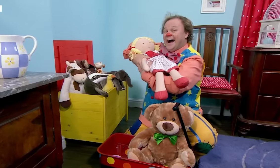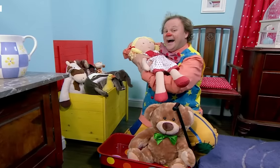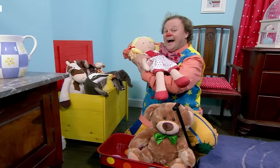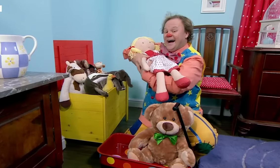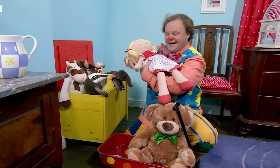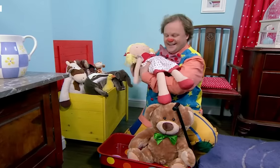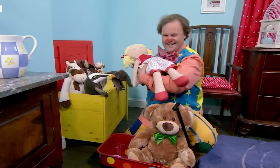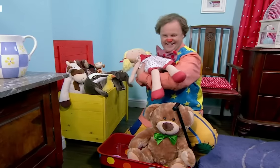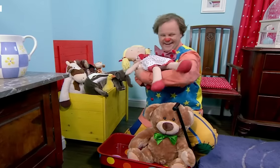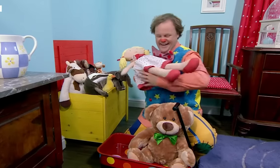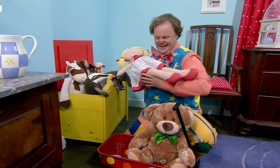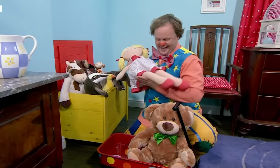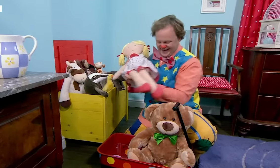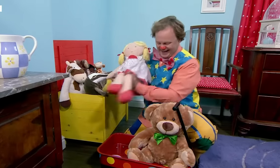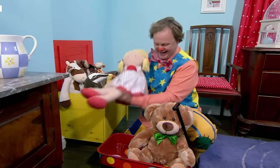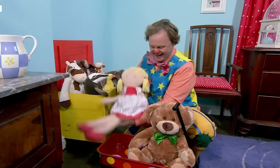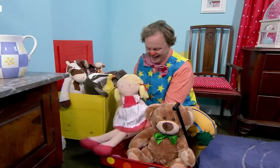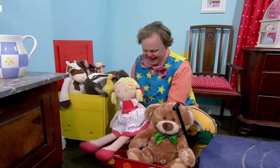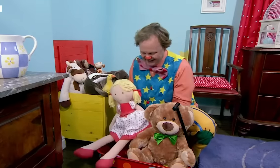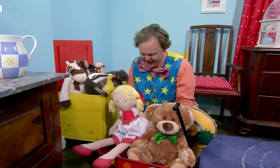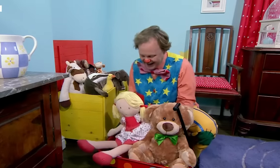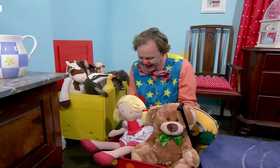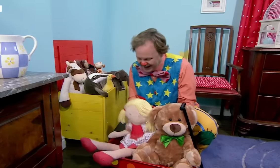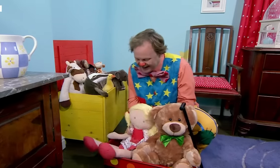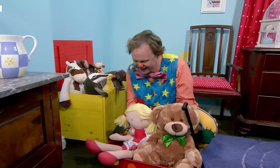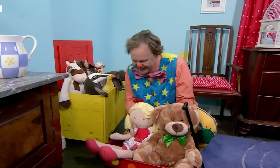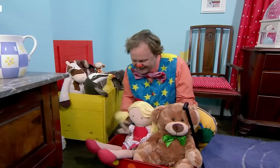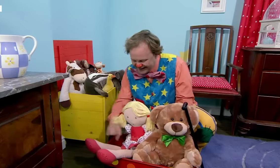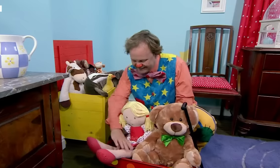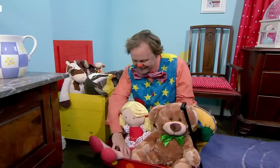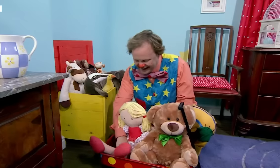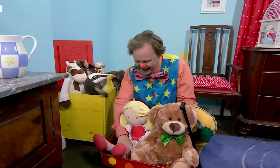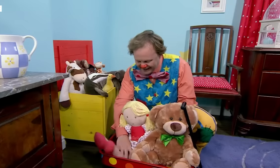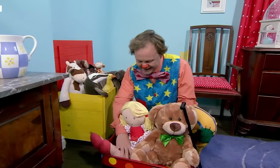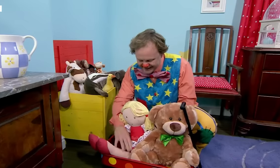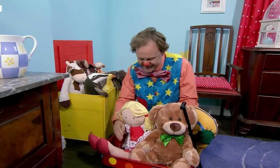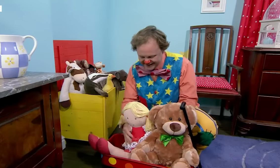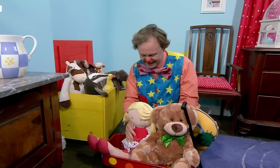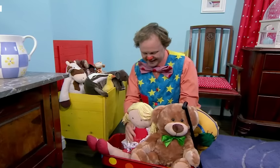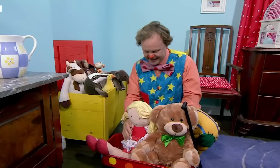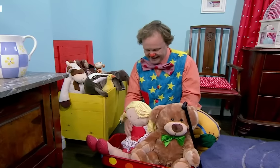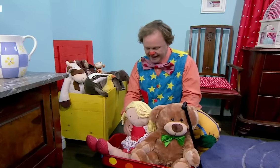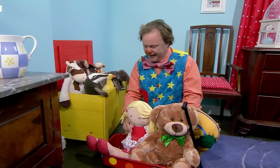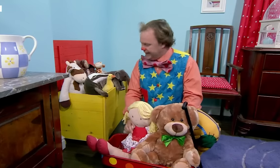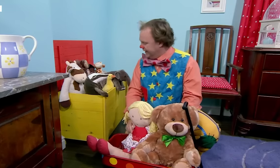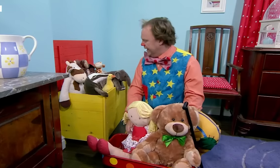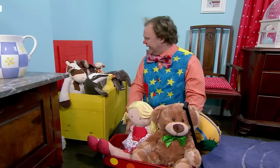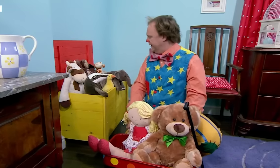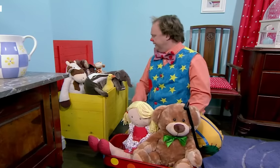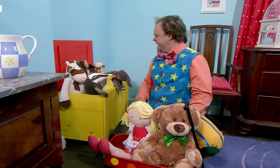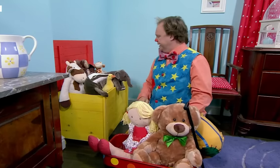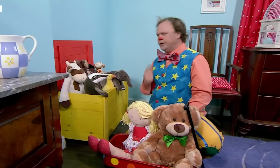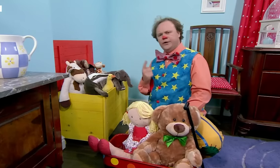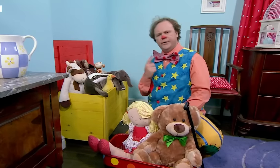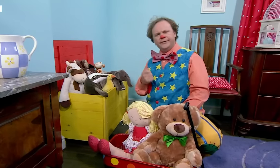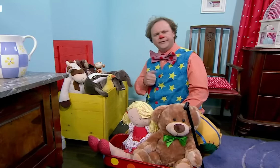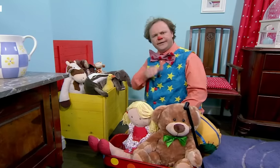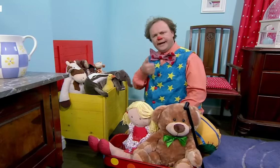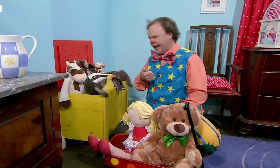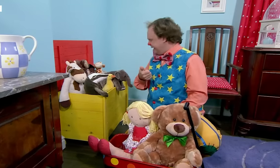Hello, Dolly. Dolly! There we are. All safe and sound. Good. Now, who's